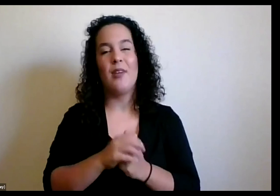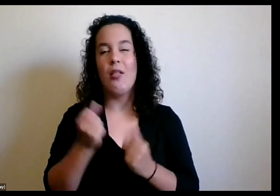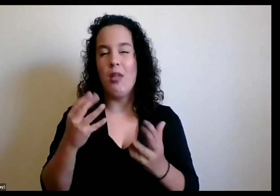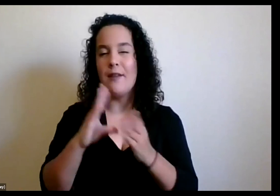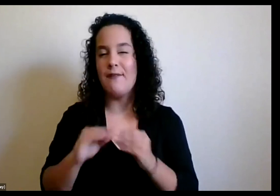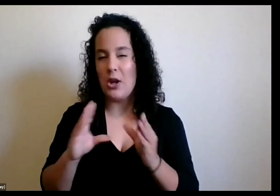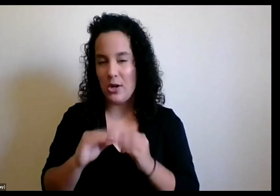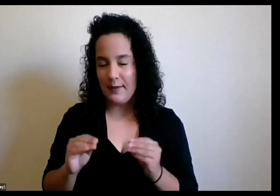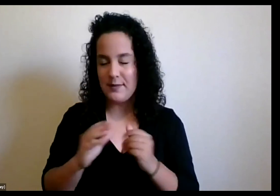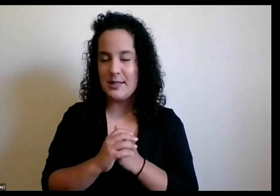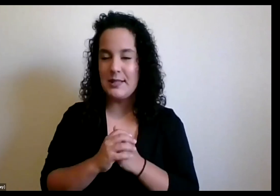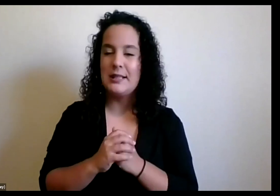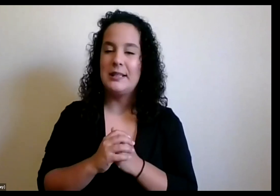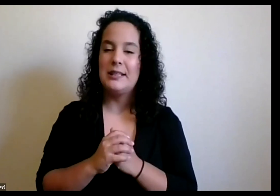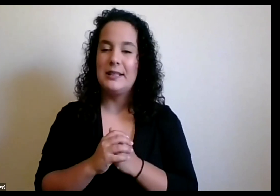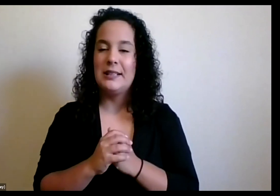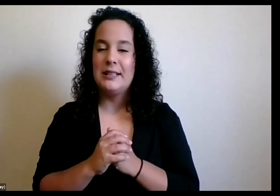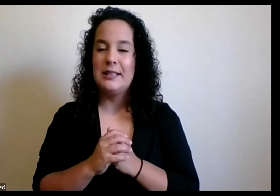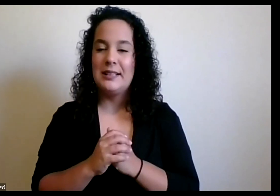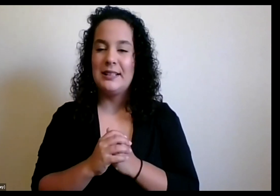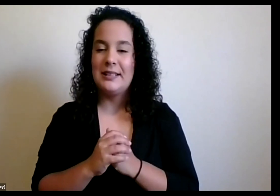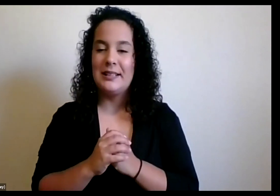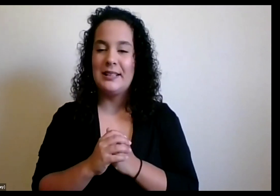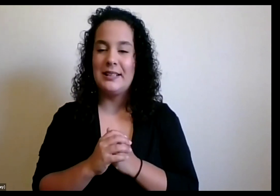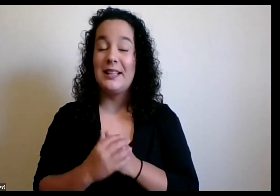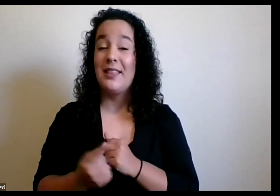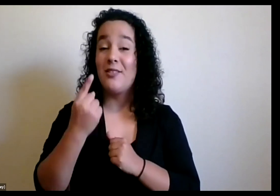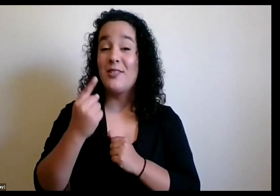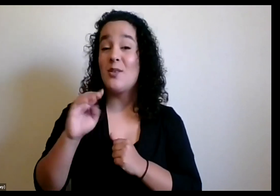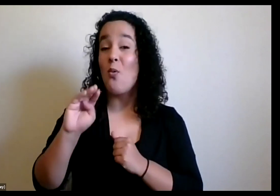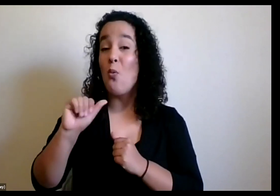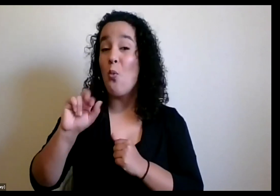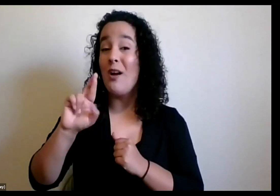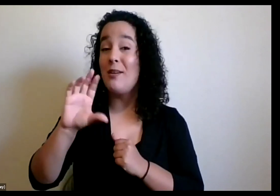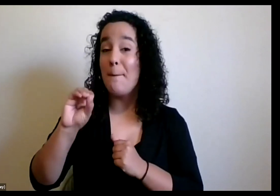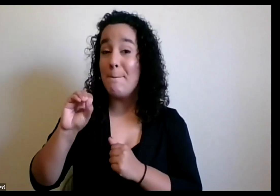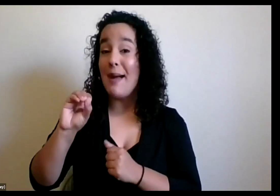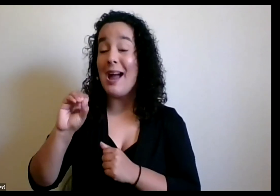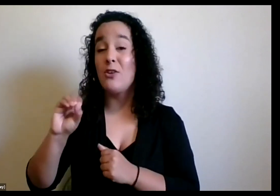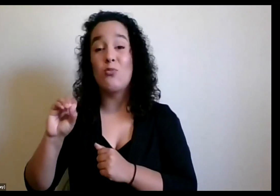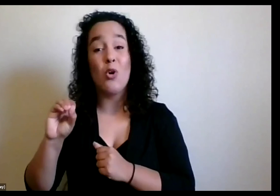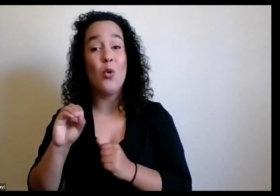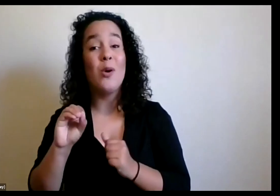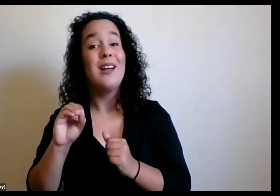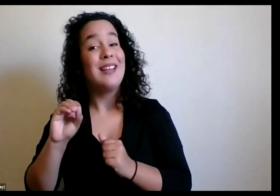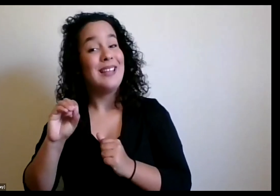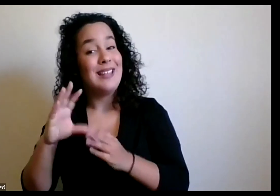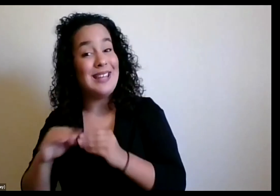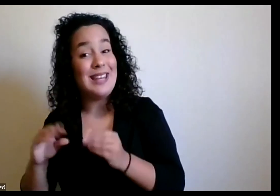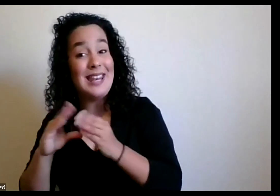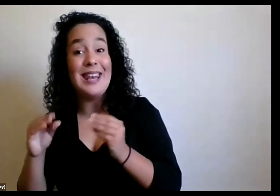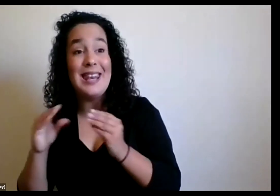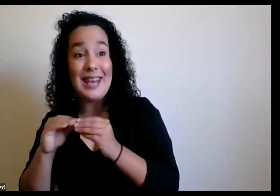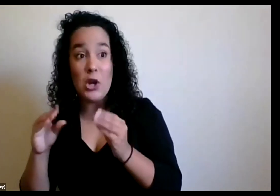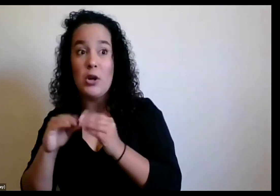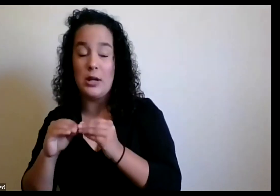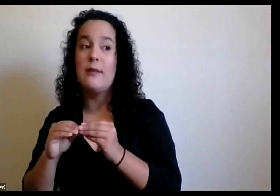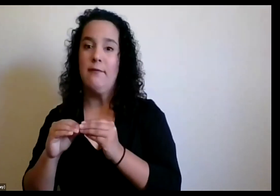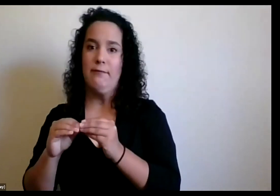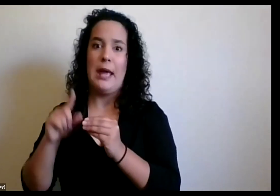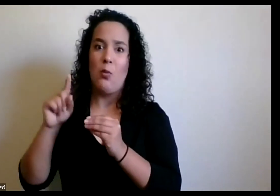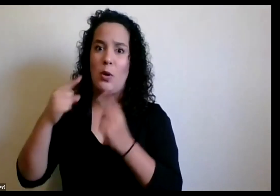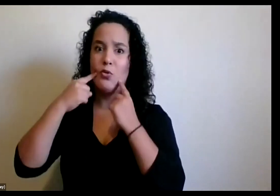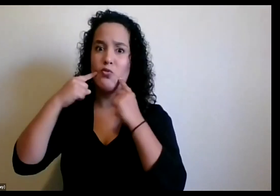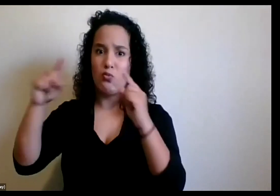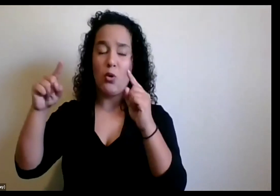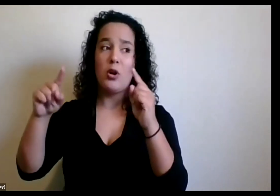here is to show that there is one macro narrative frame that can work across the entire state, that we,